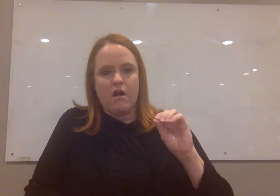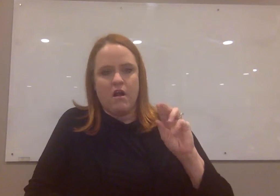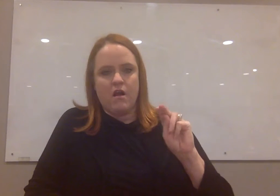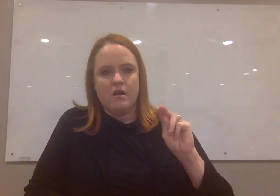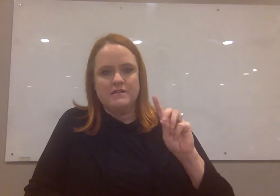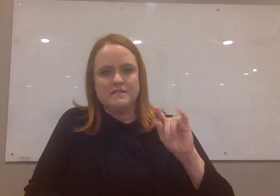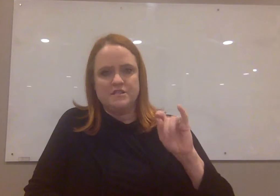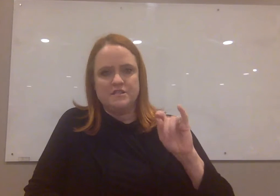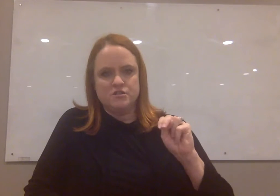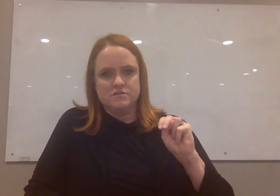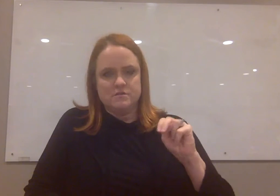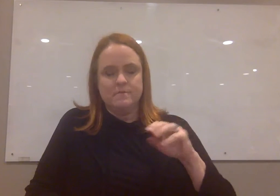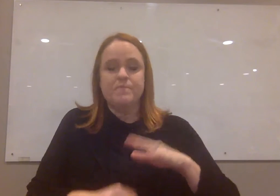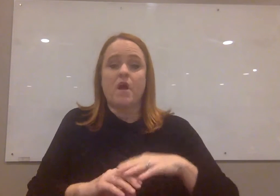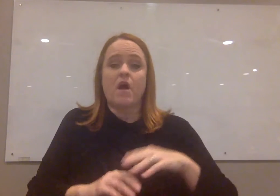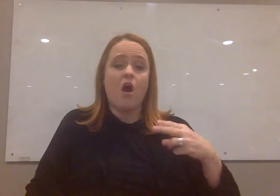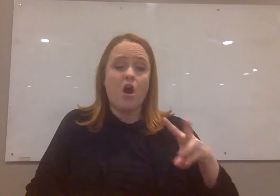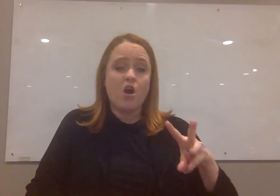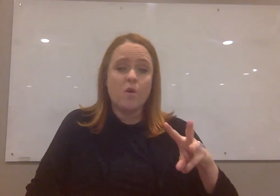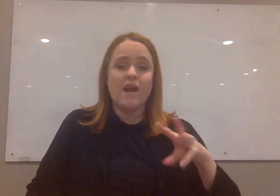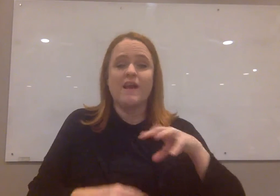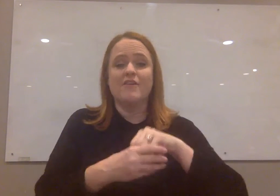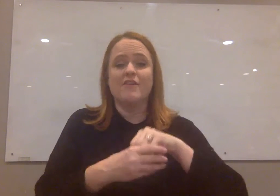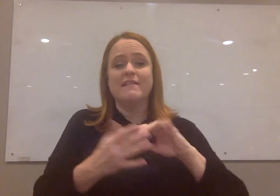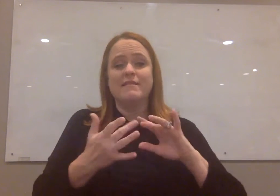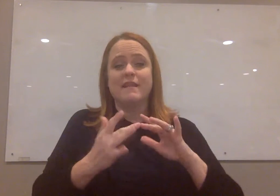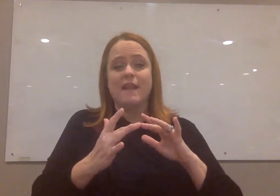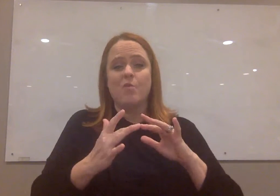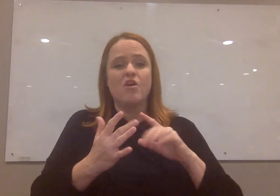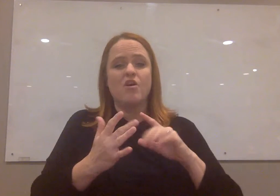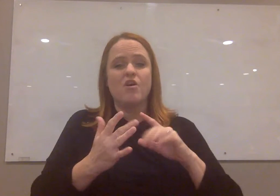network that happen so rarely that they're not worth investing the time in handling.